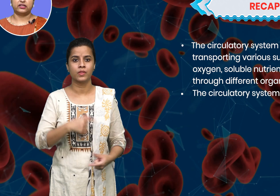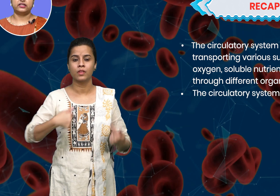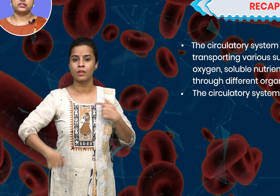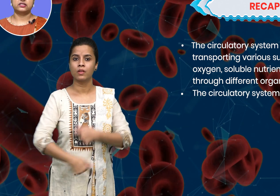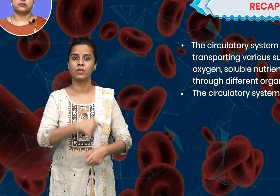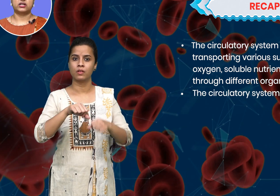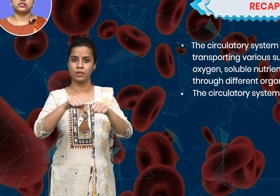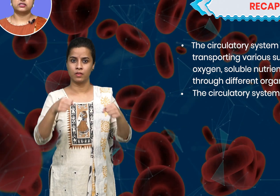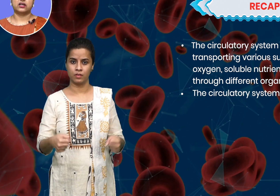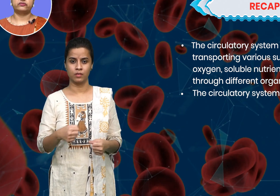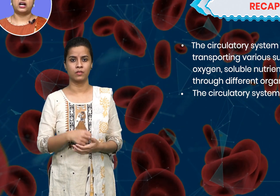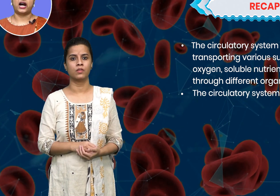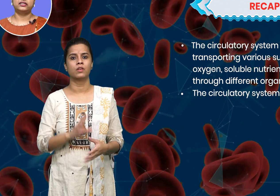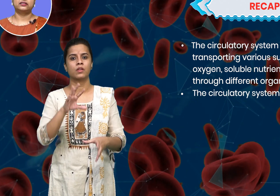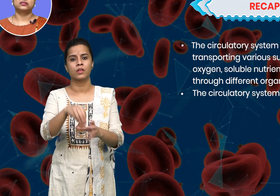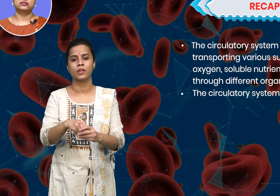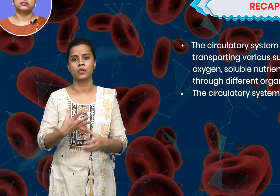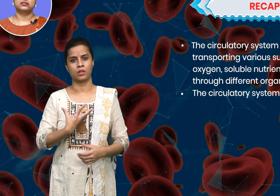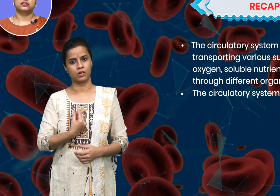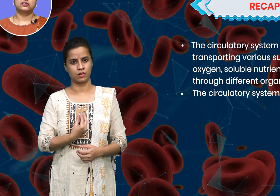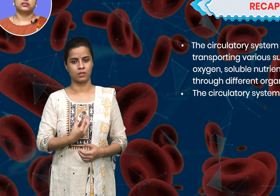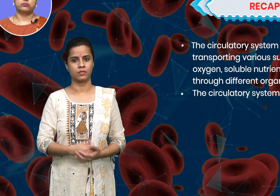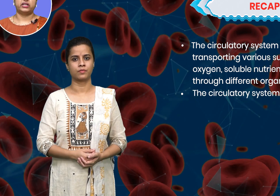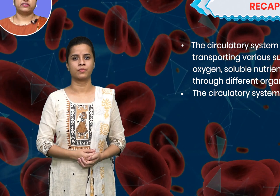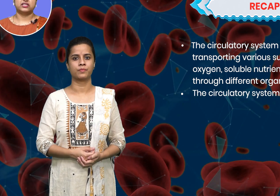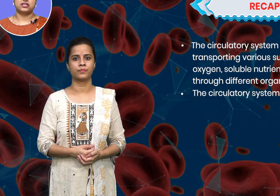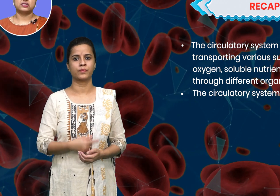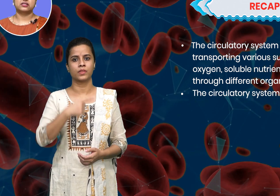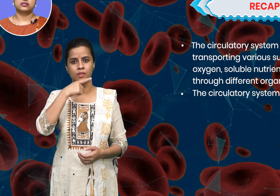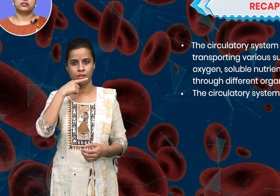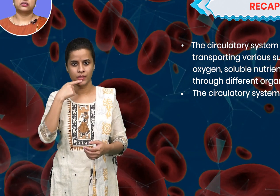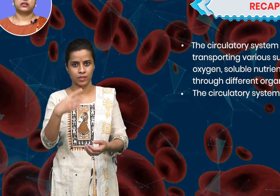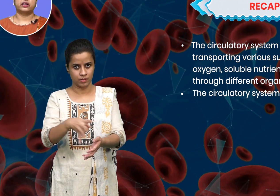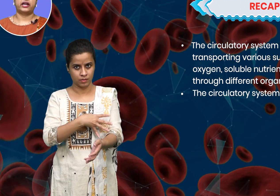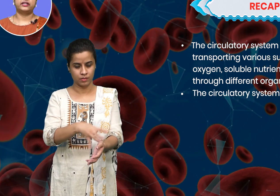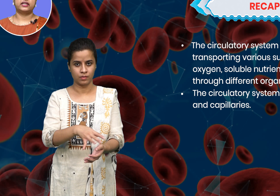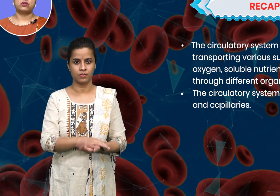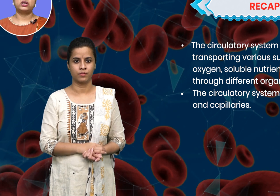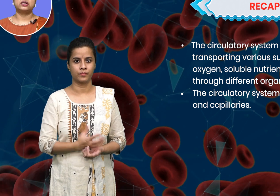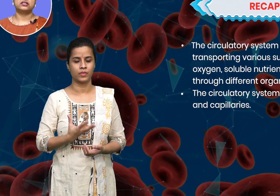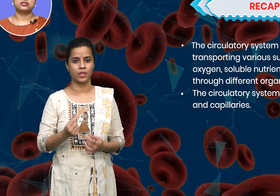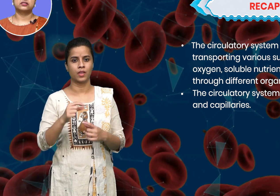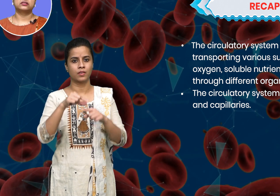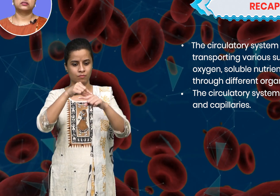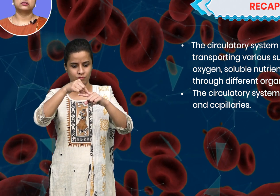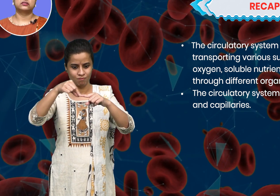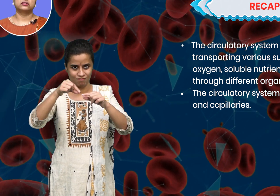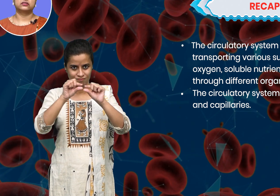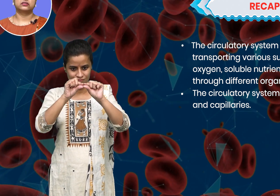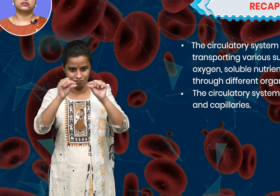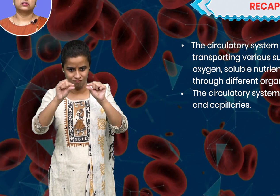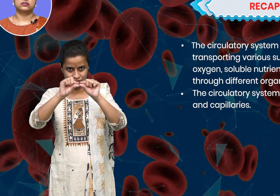The circulatory system consists of heart, blood vessels, and capillaries.